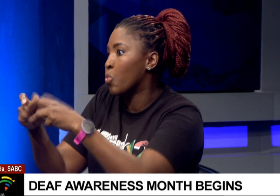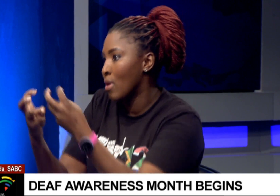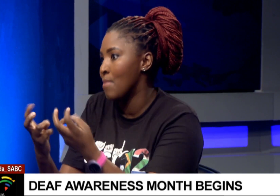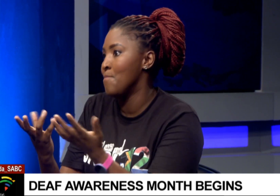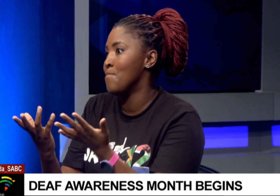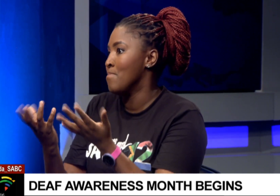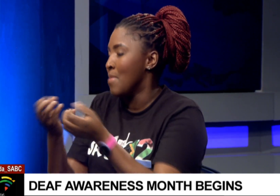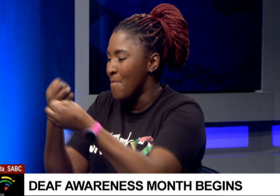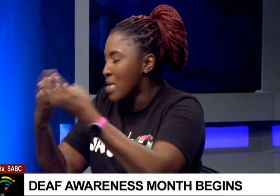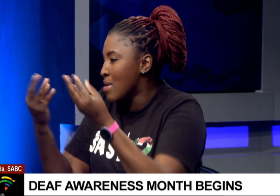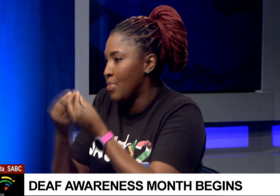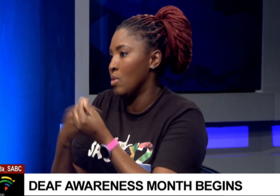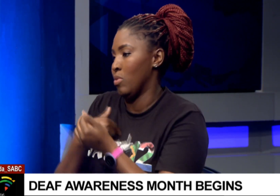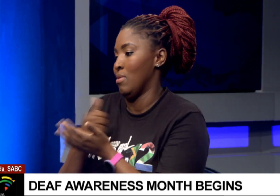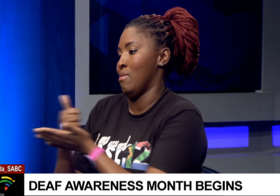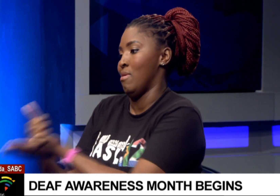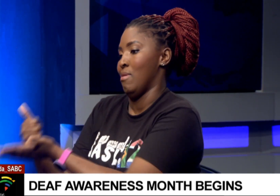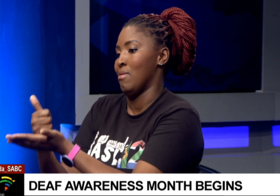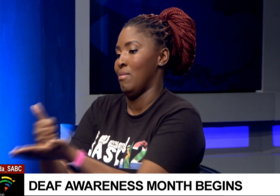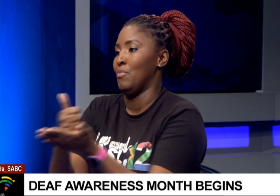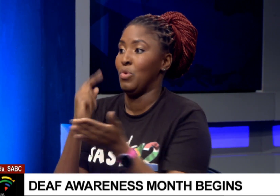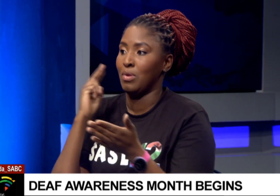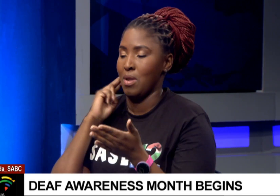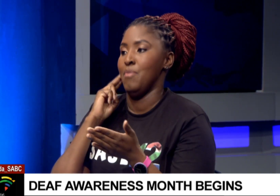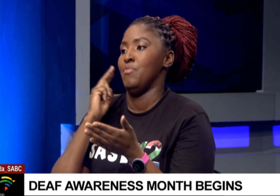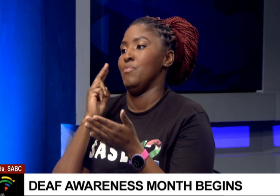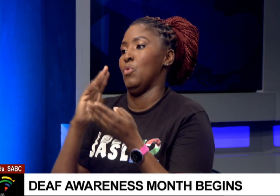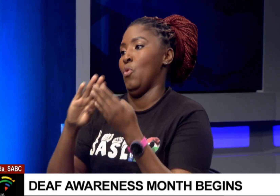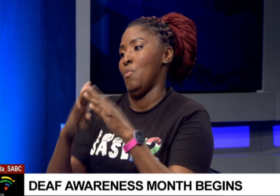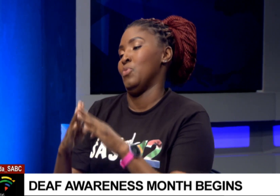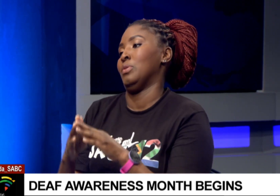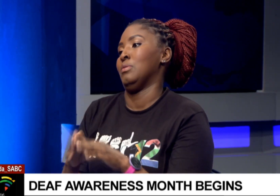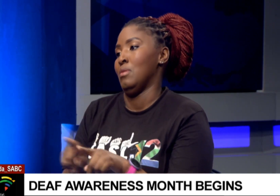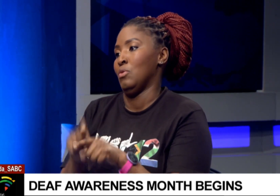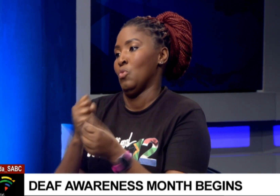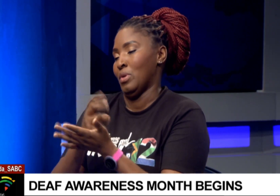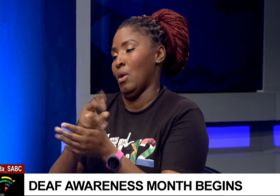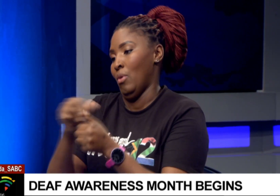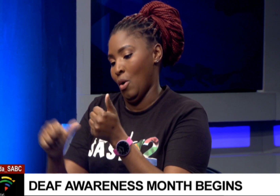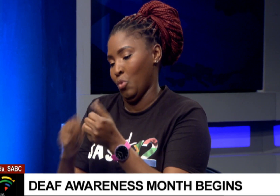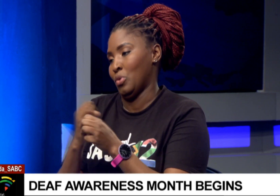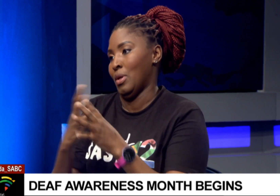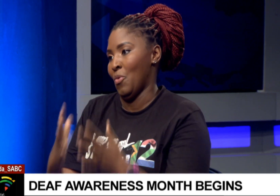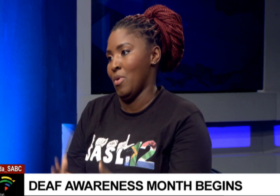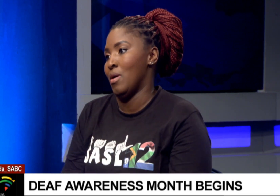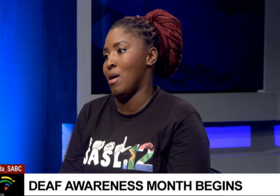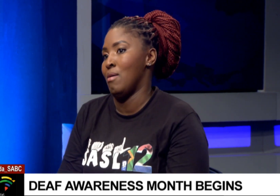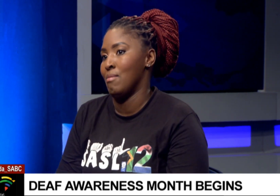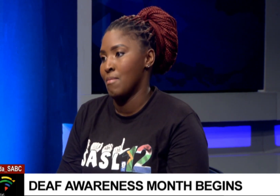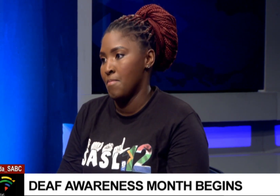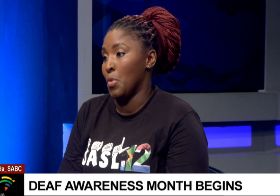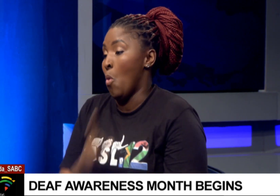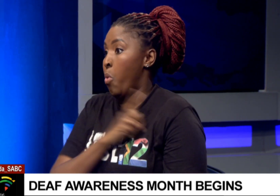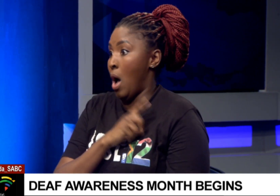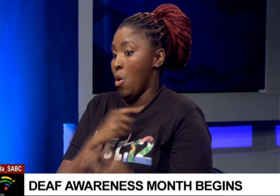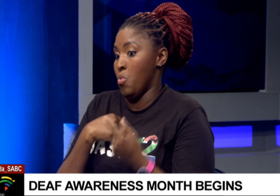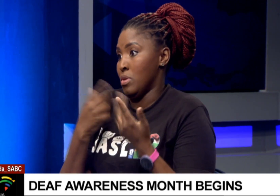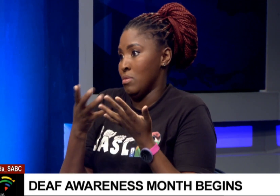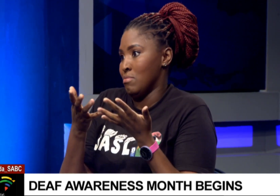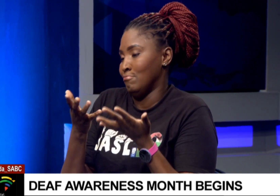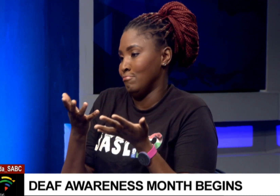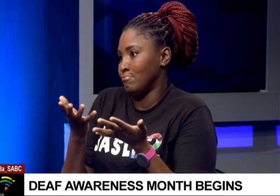with intervention with women and children, those who have experienced rape. So that's the work that we do within